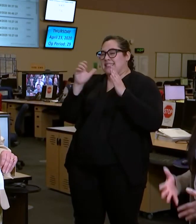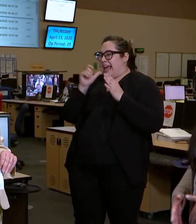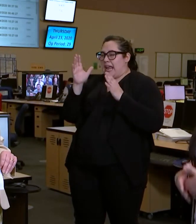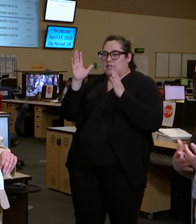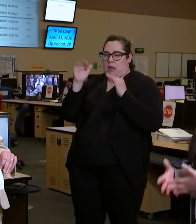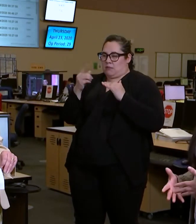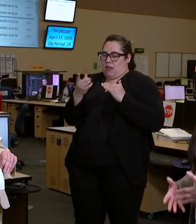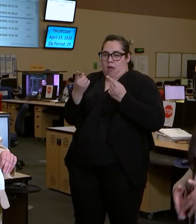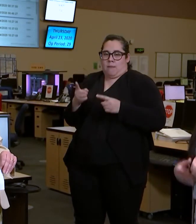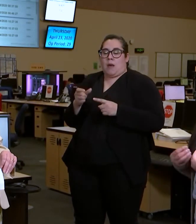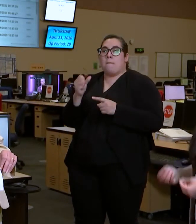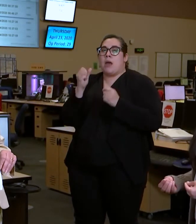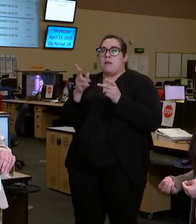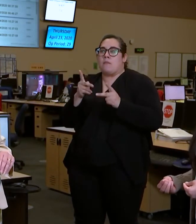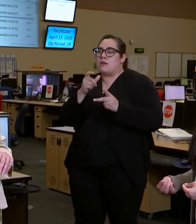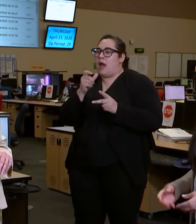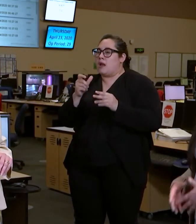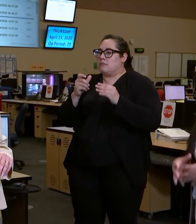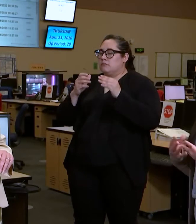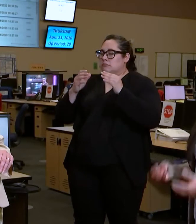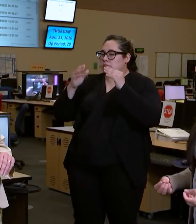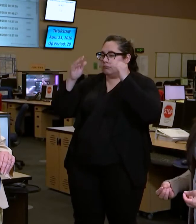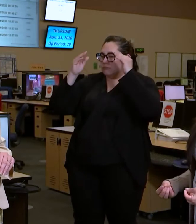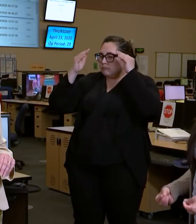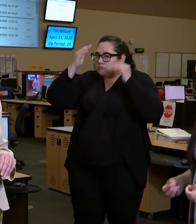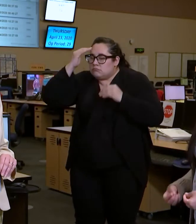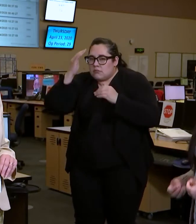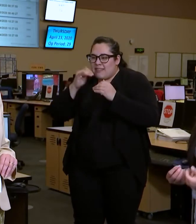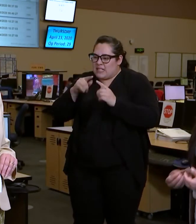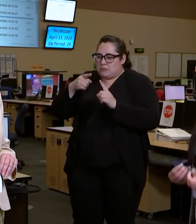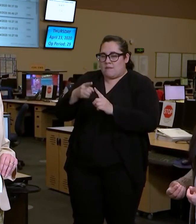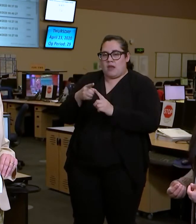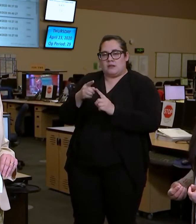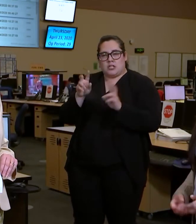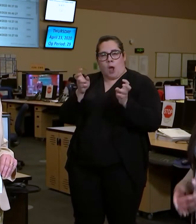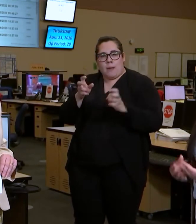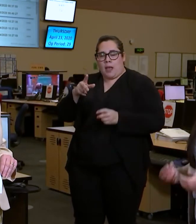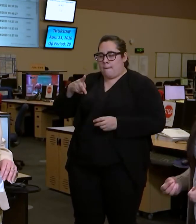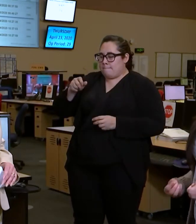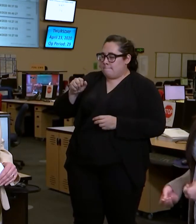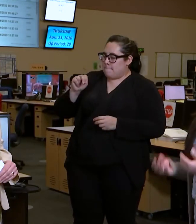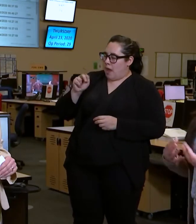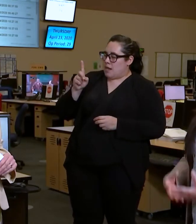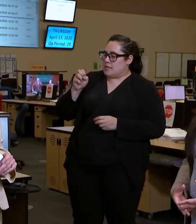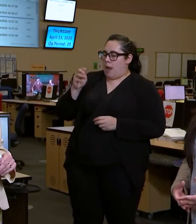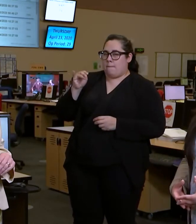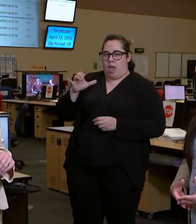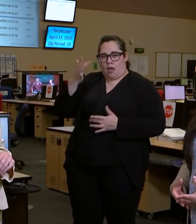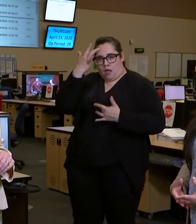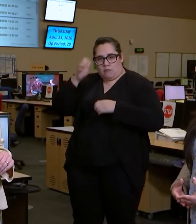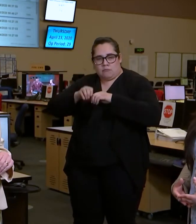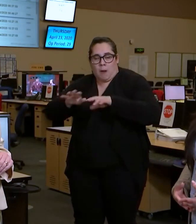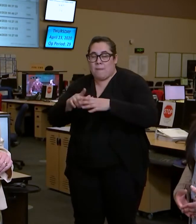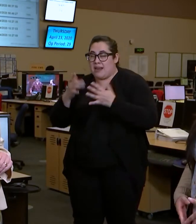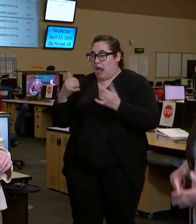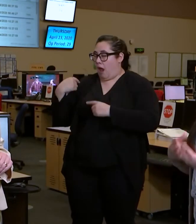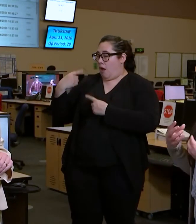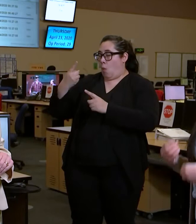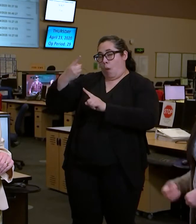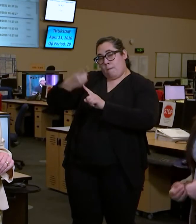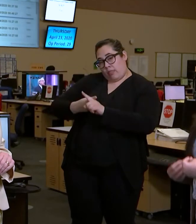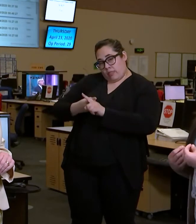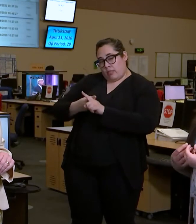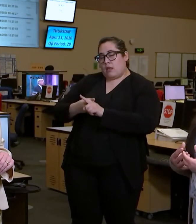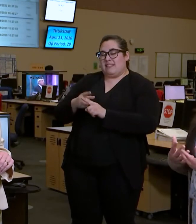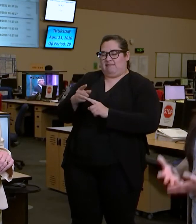to happen like this, so a lot of people weren't educated on this particular topic of a pandemic. But now that it's been a month since the pandemic happened,